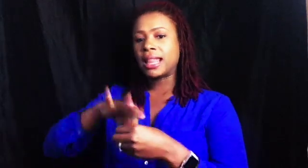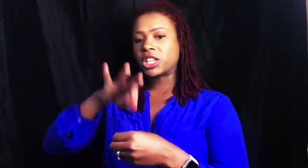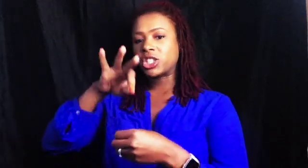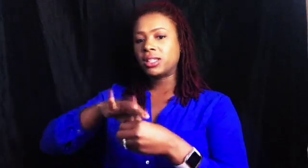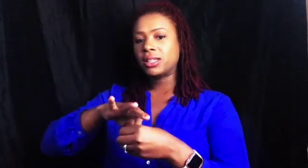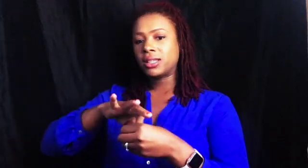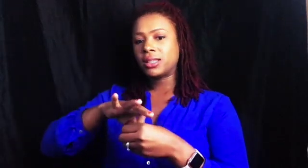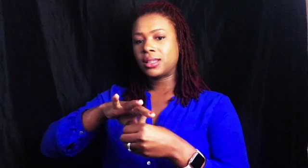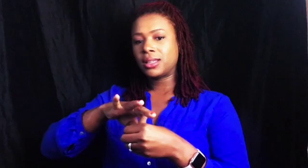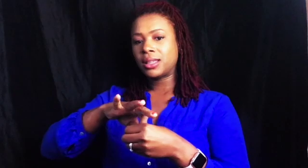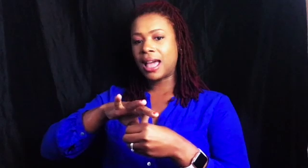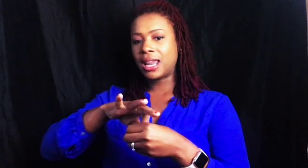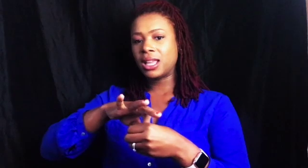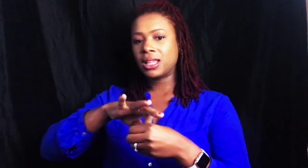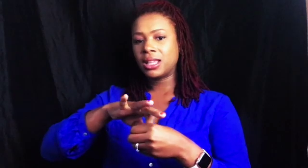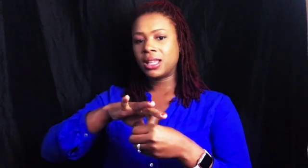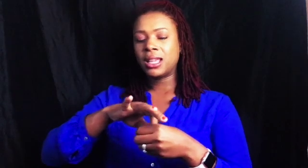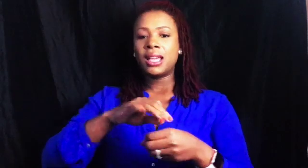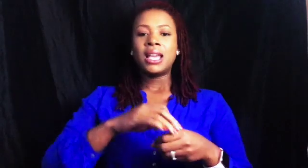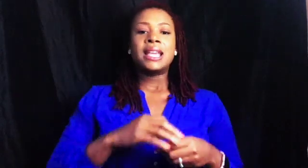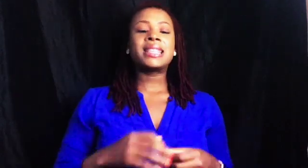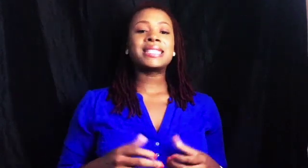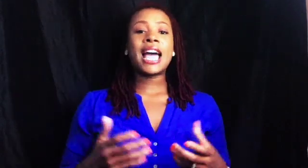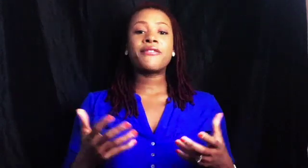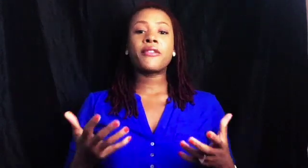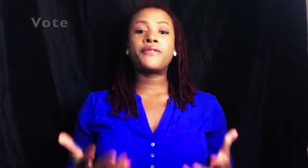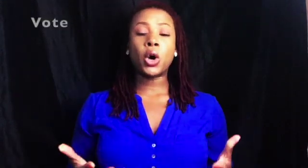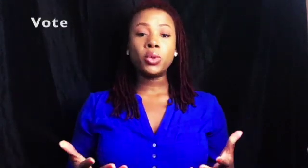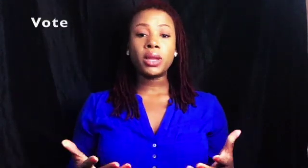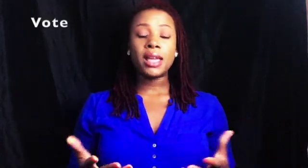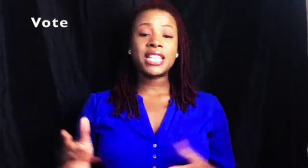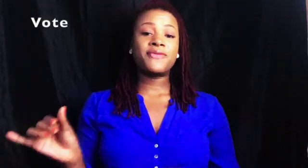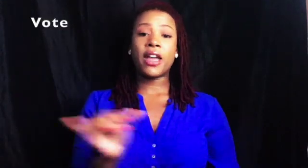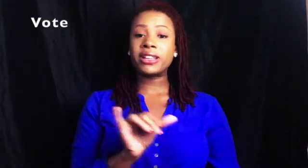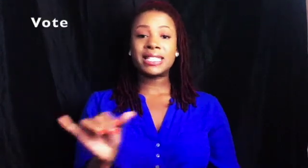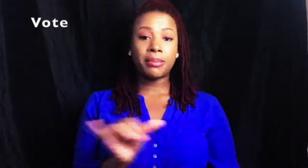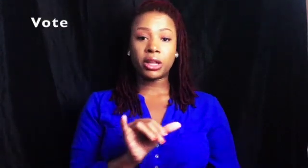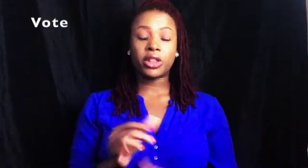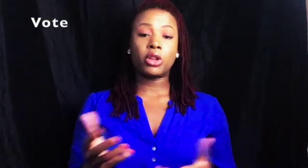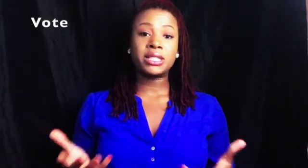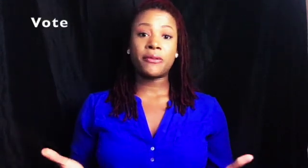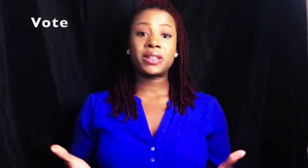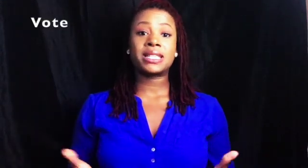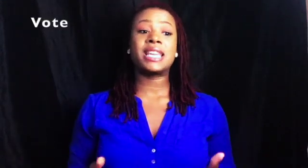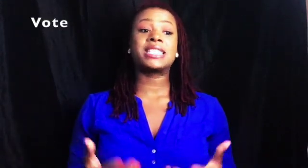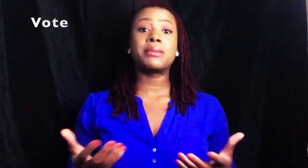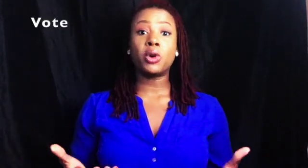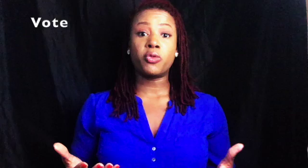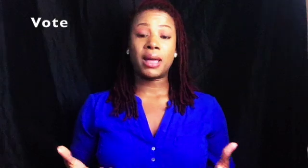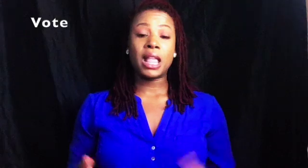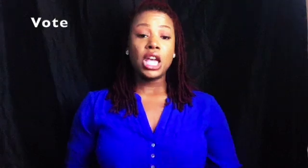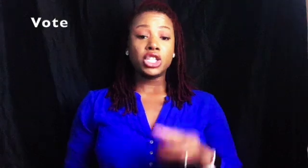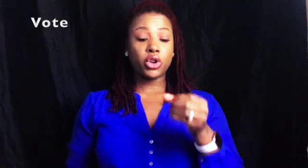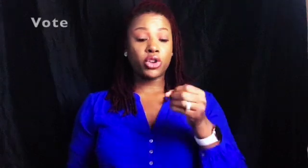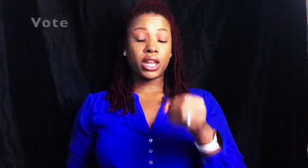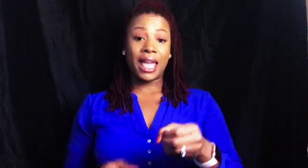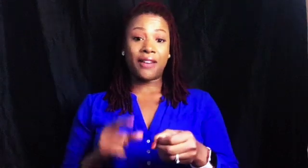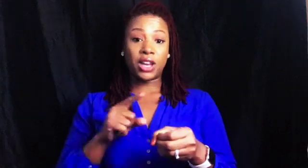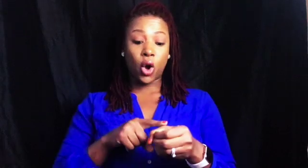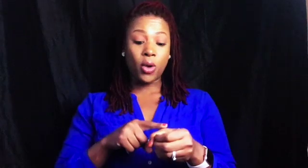election. Got it? The sign for vote is very similar. The only difference is the movement. So you're going to have an O hand